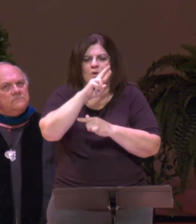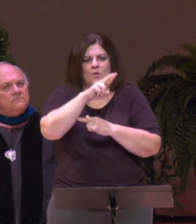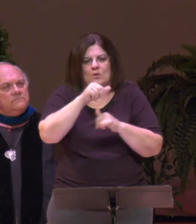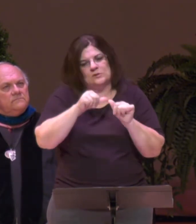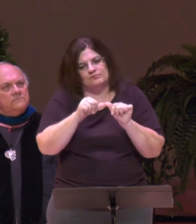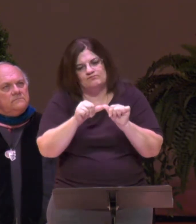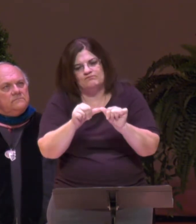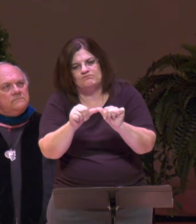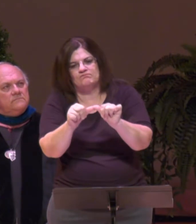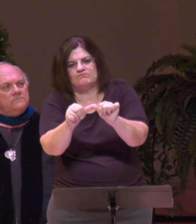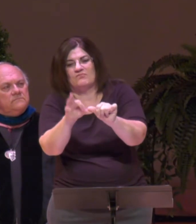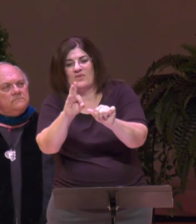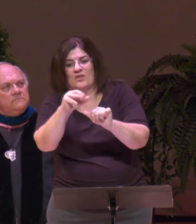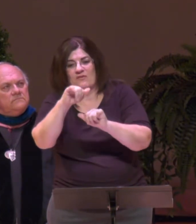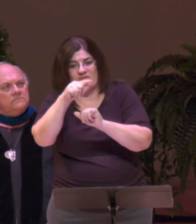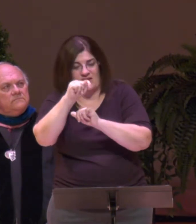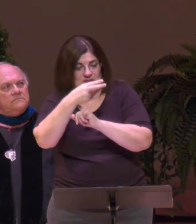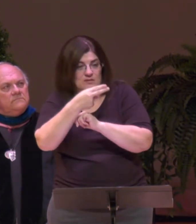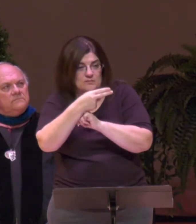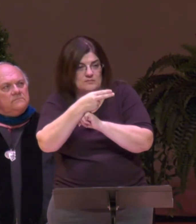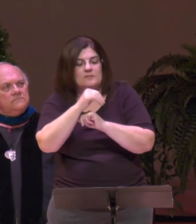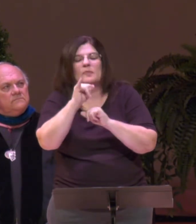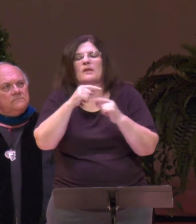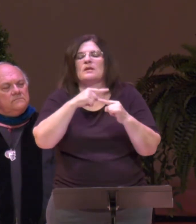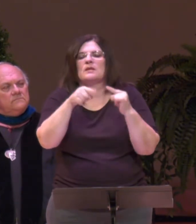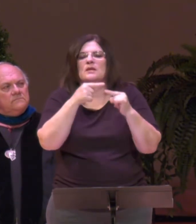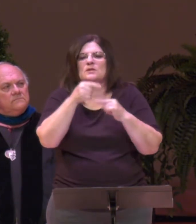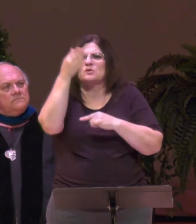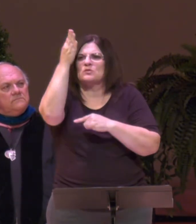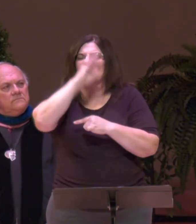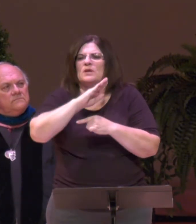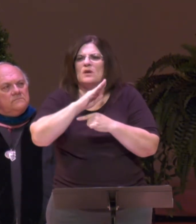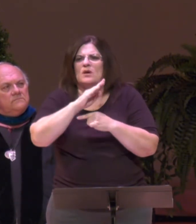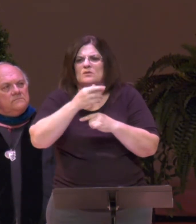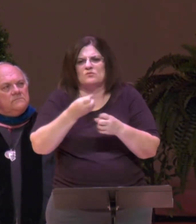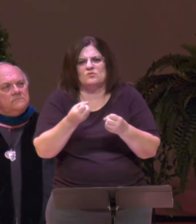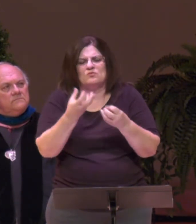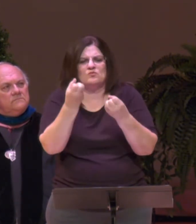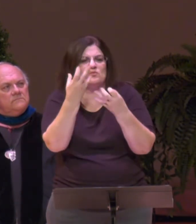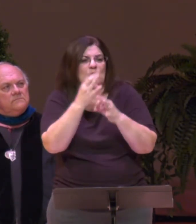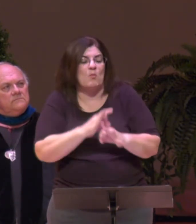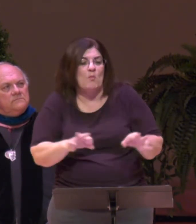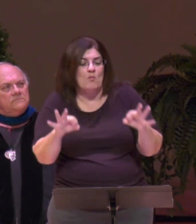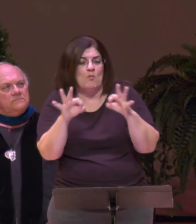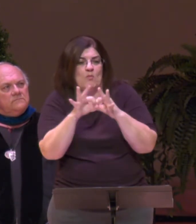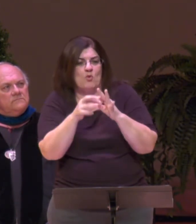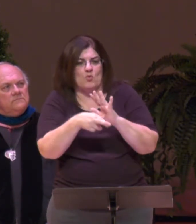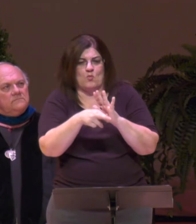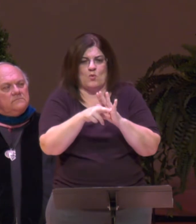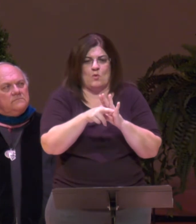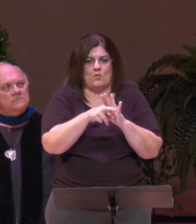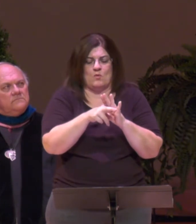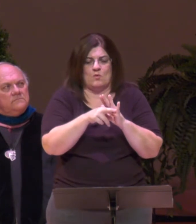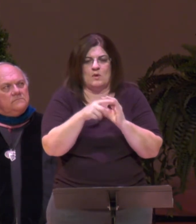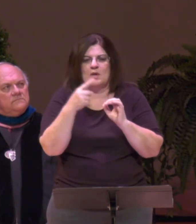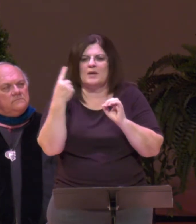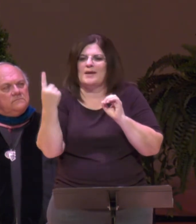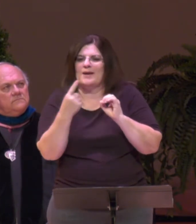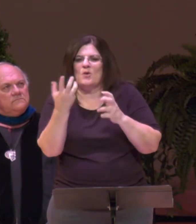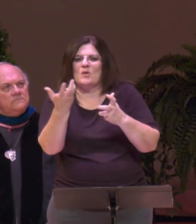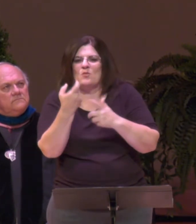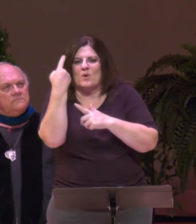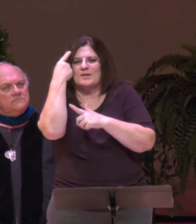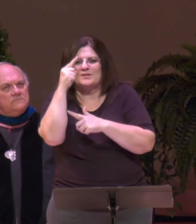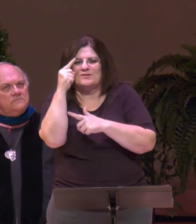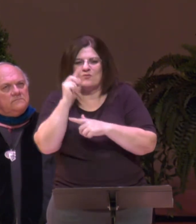God? That's where God plays an essential role. He's always with us. He only waits for us to ask.